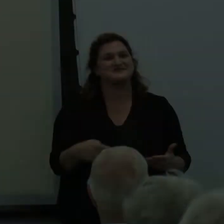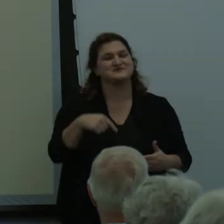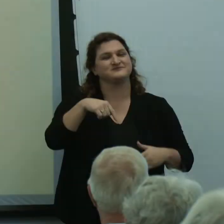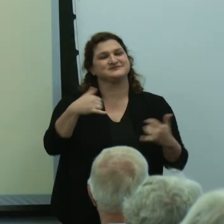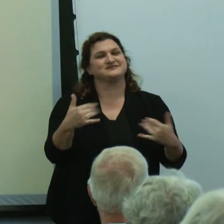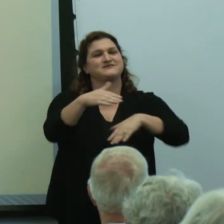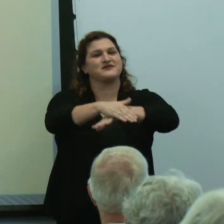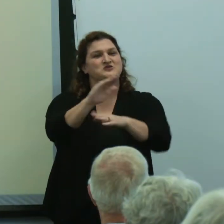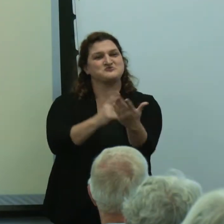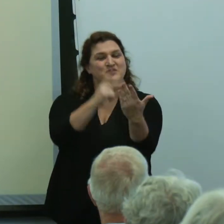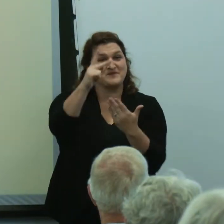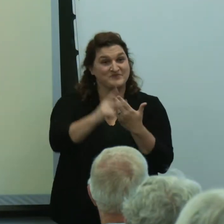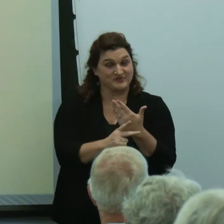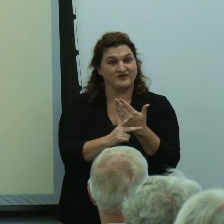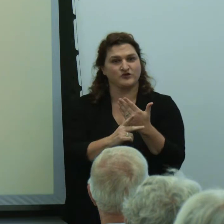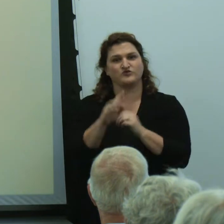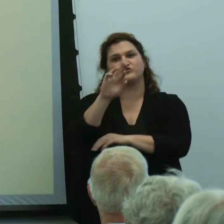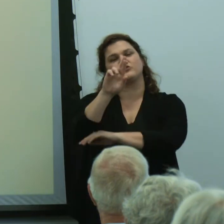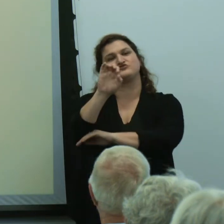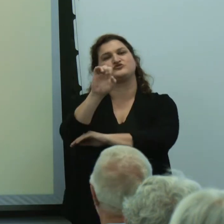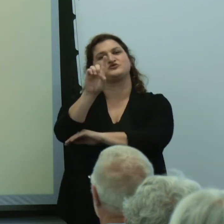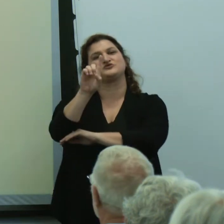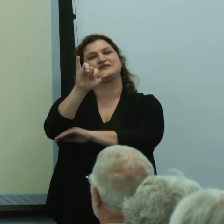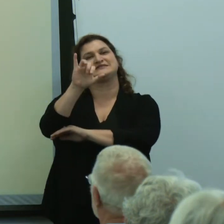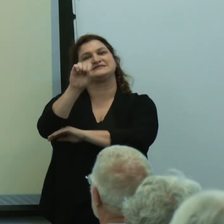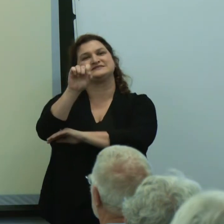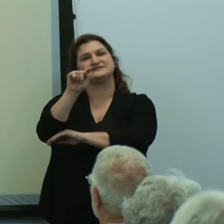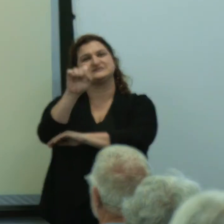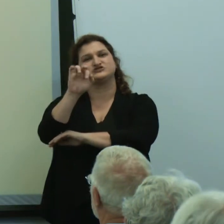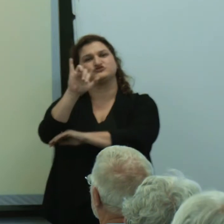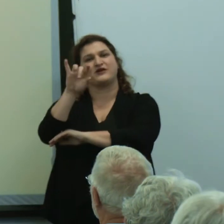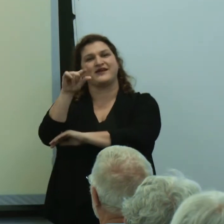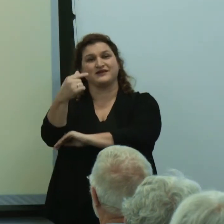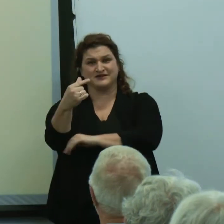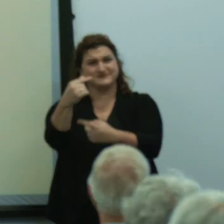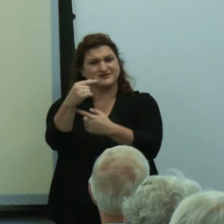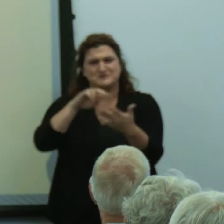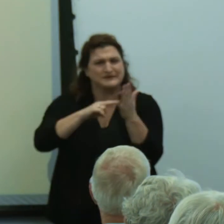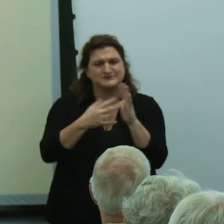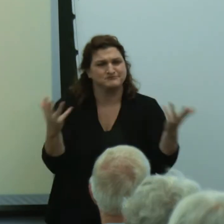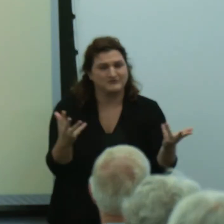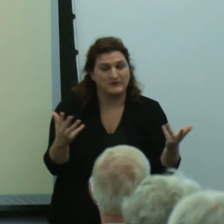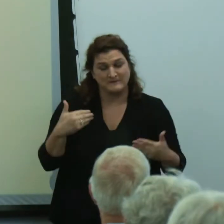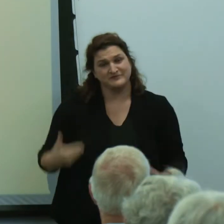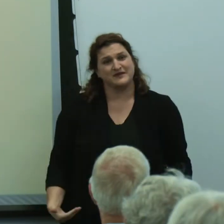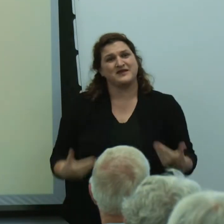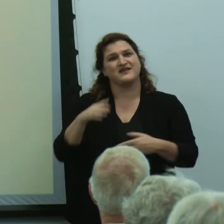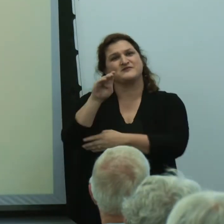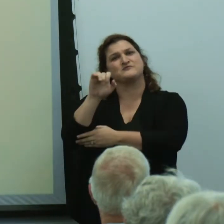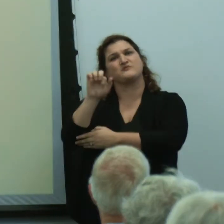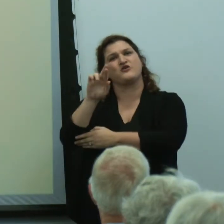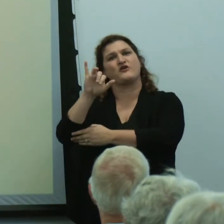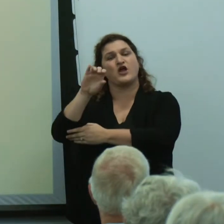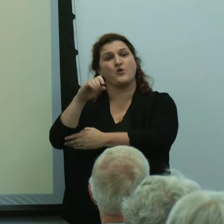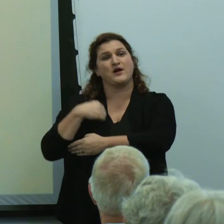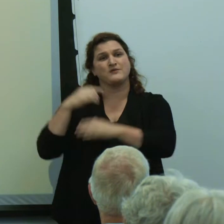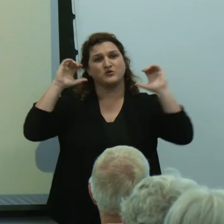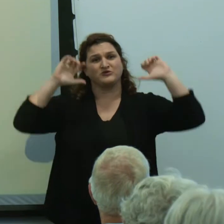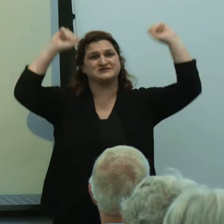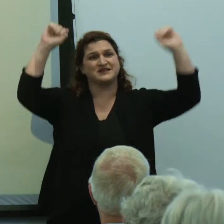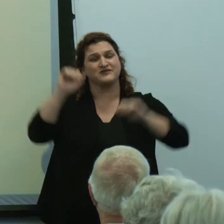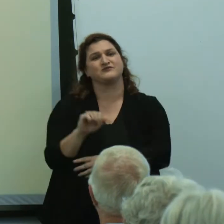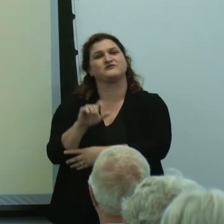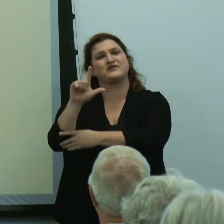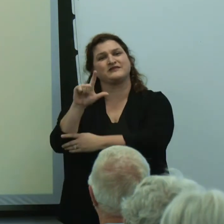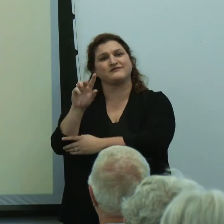to this evening's program, Redistricting, What It Means for You. I am Mario, the president of the League of Women Voters of the Greater Dayton